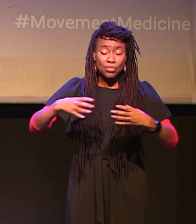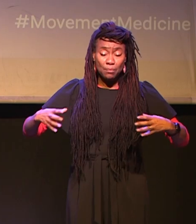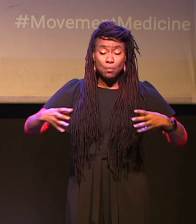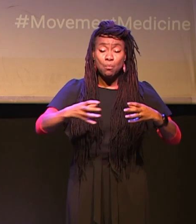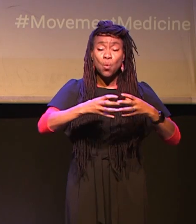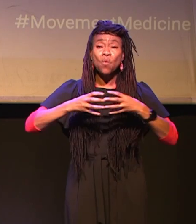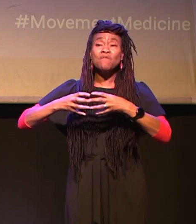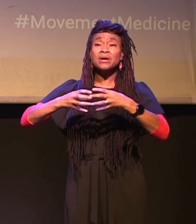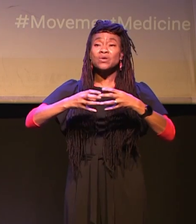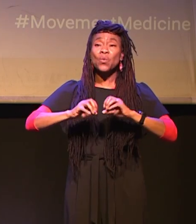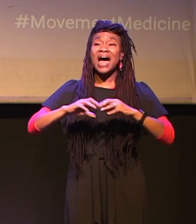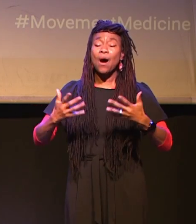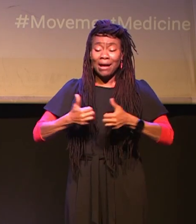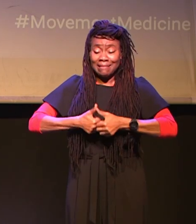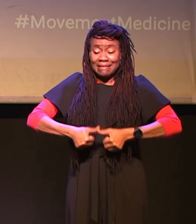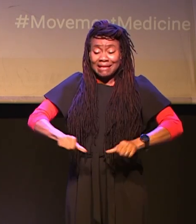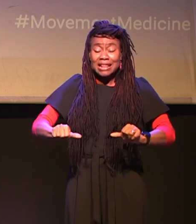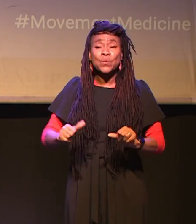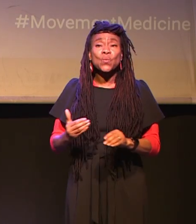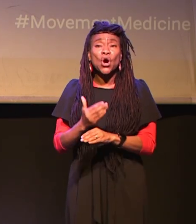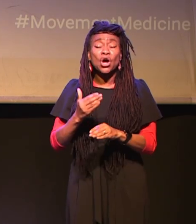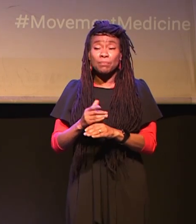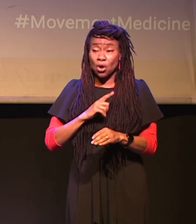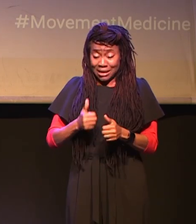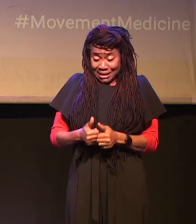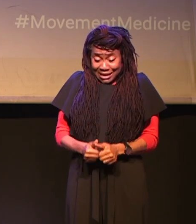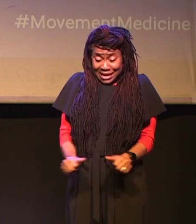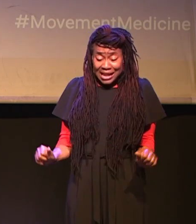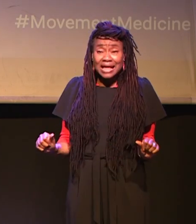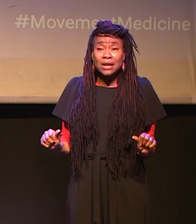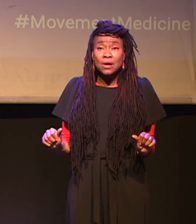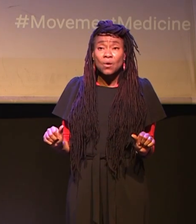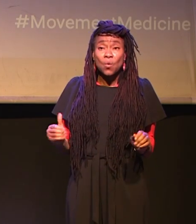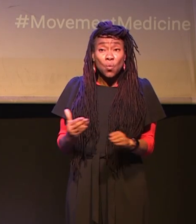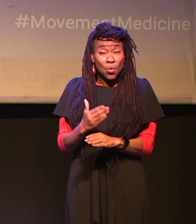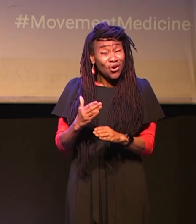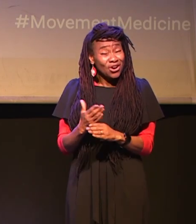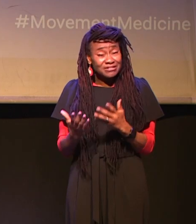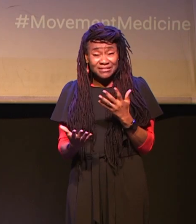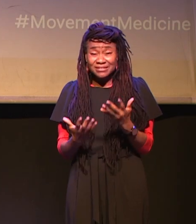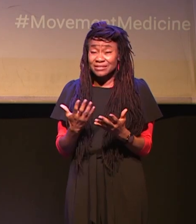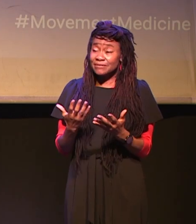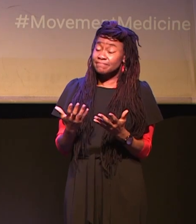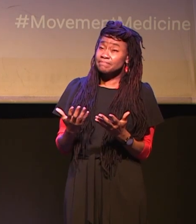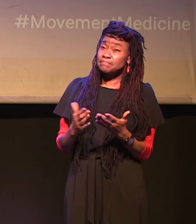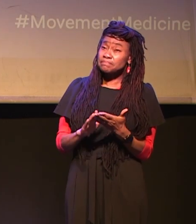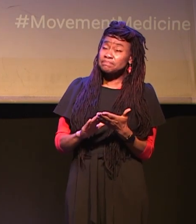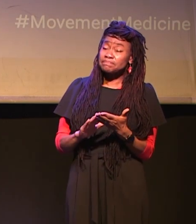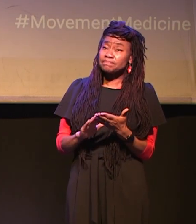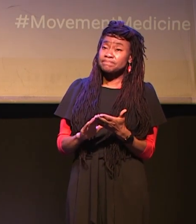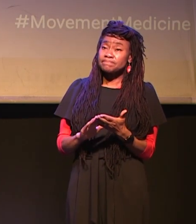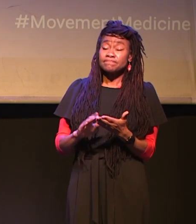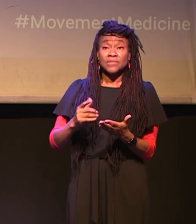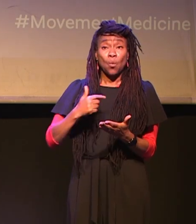whatever that looks like. Because for me, the healing work is also how we attend to some of the harm that we have